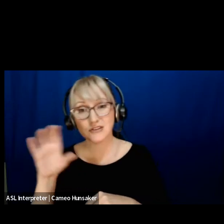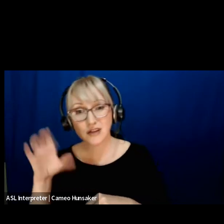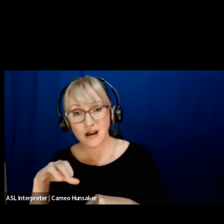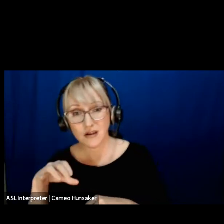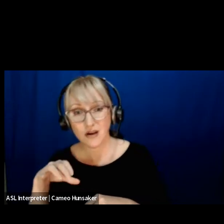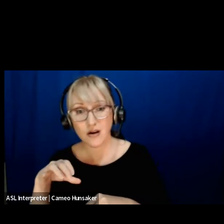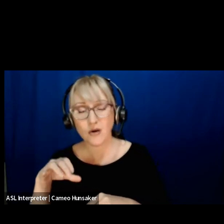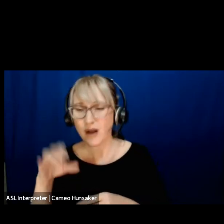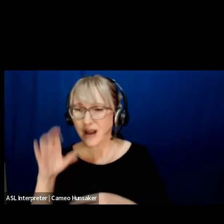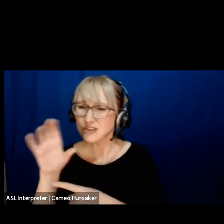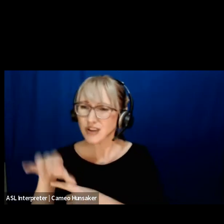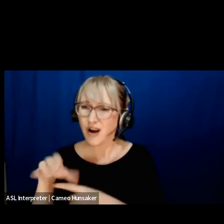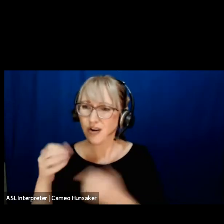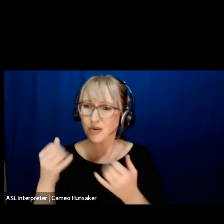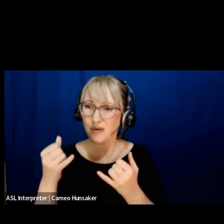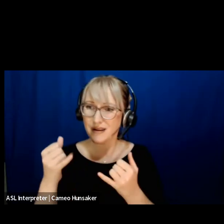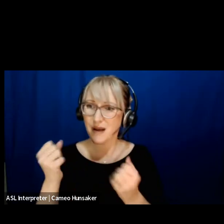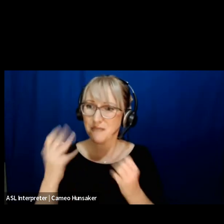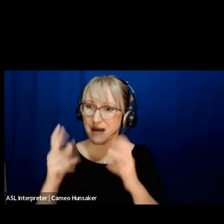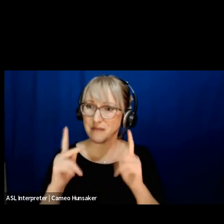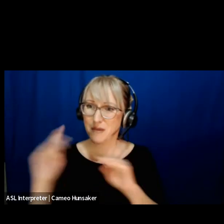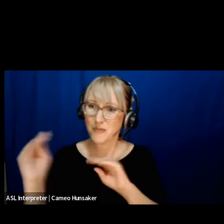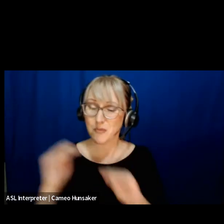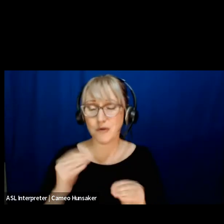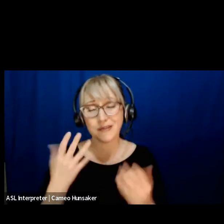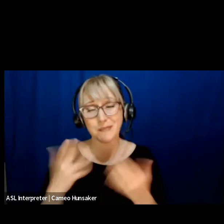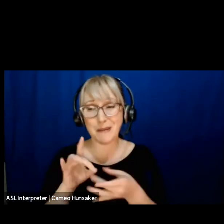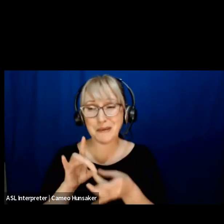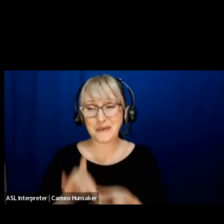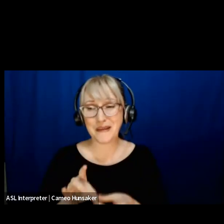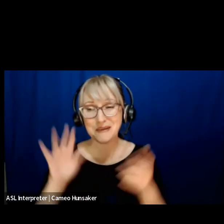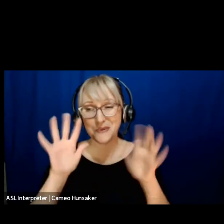especially Chicago this time of year. I think it might have something to do with the weather.